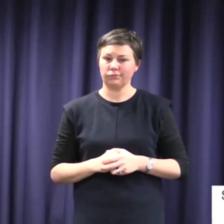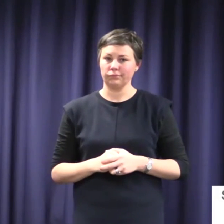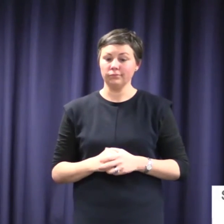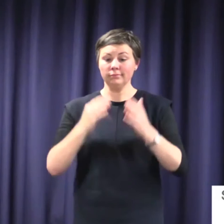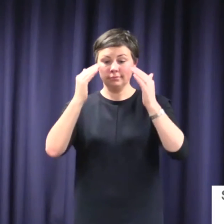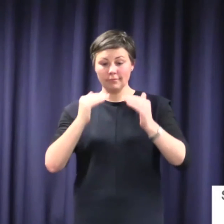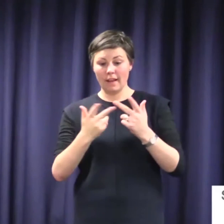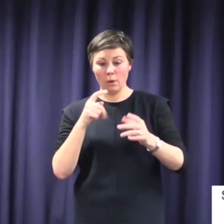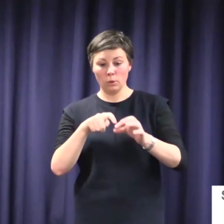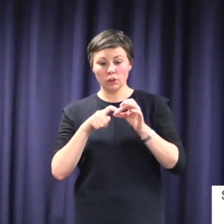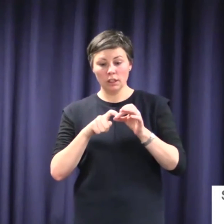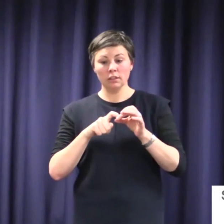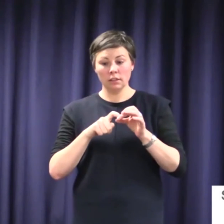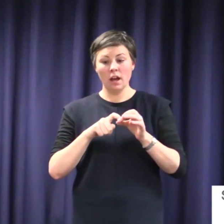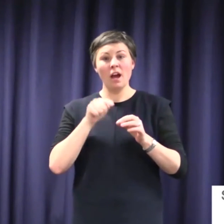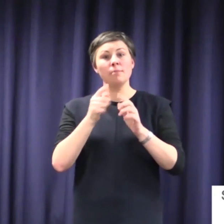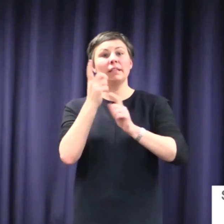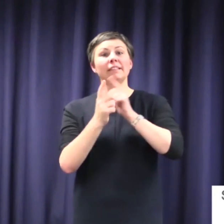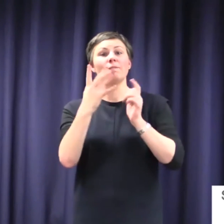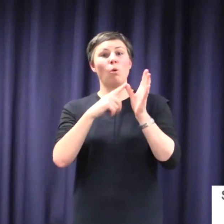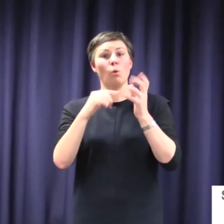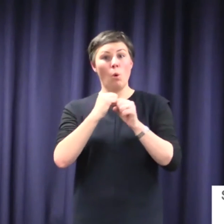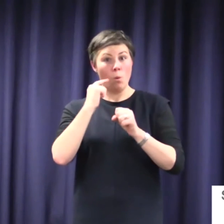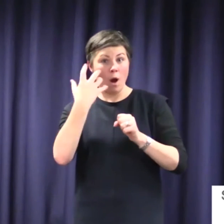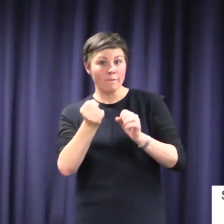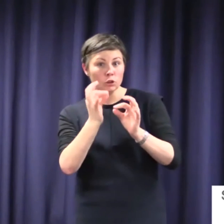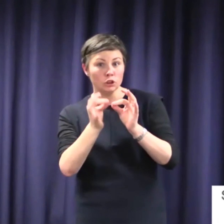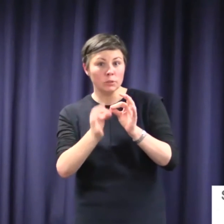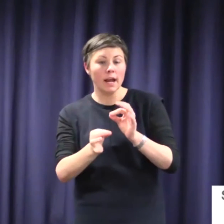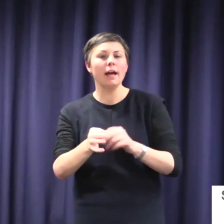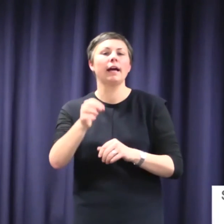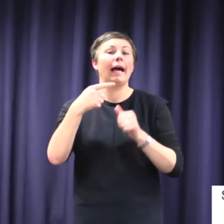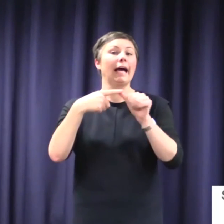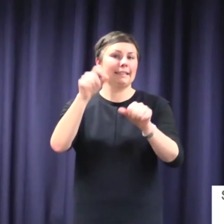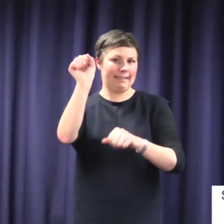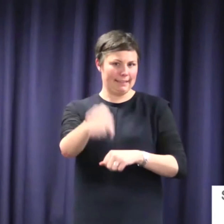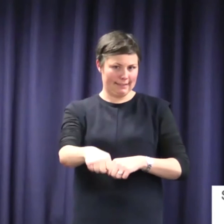Will it be interpreted and accessible to the deaf community? Yes.